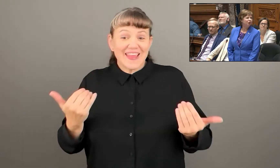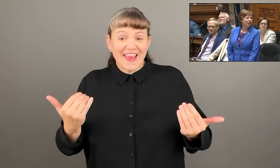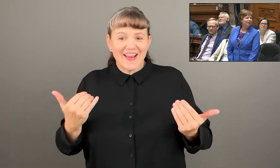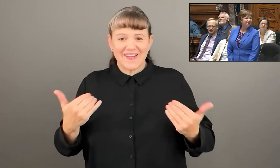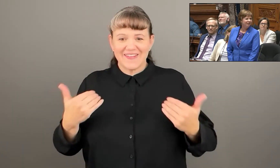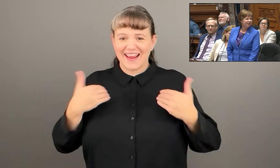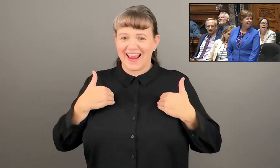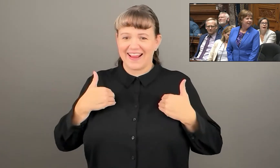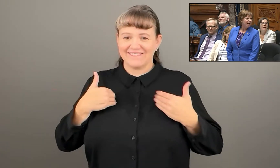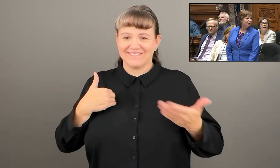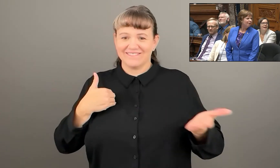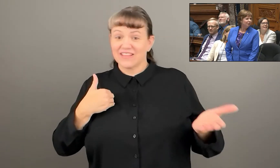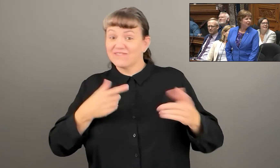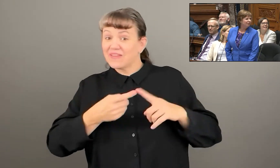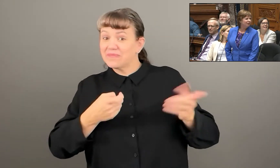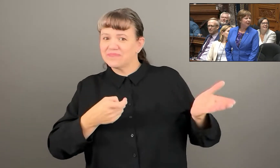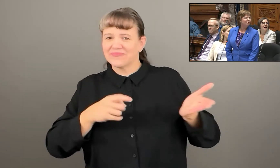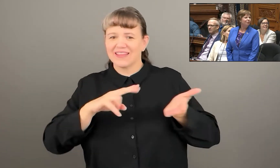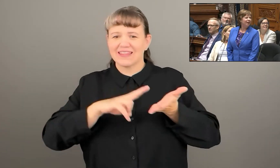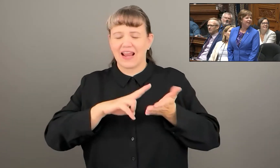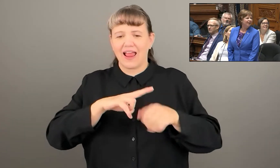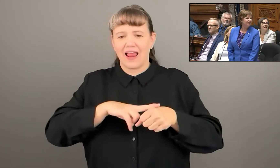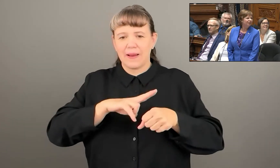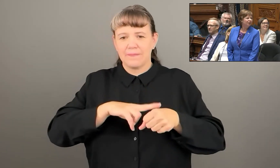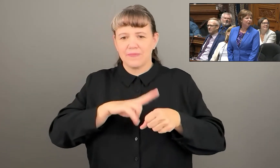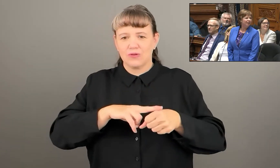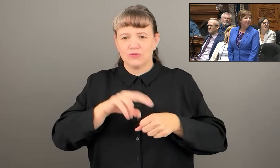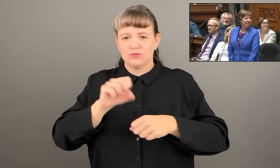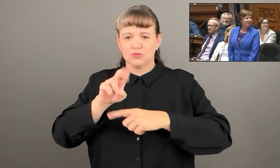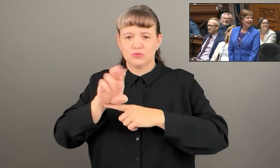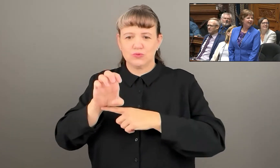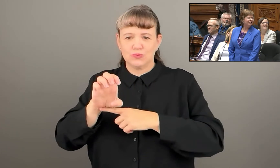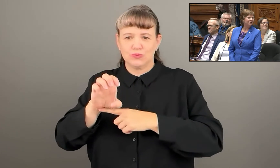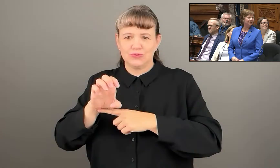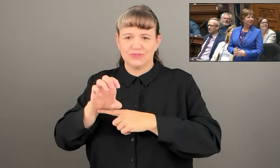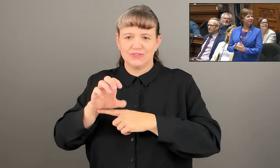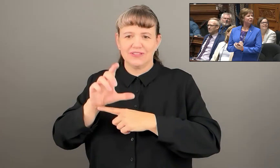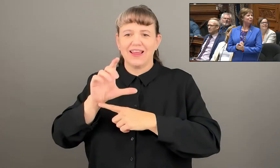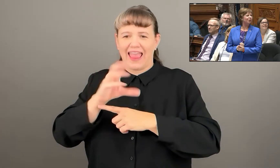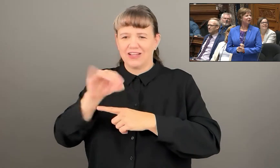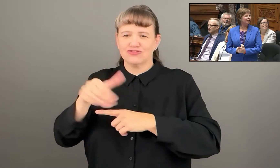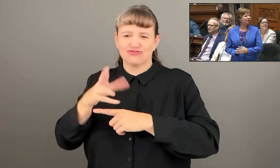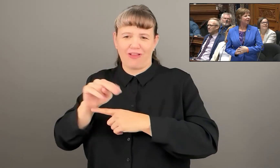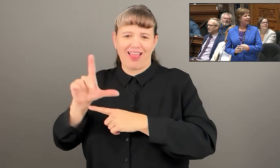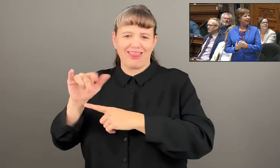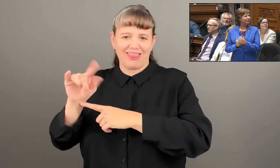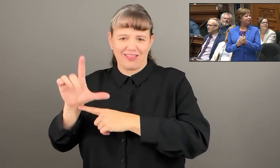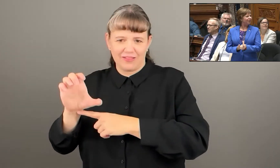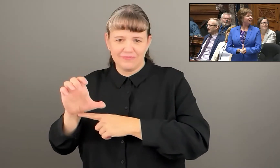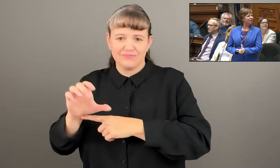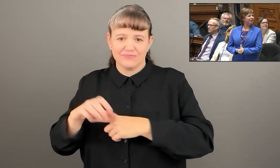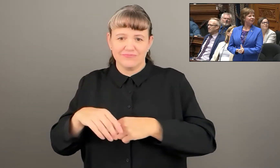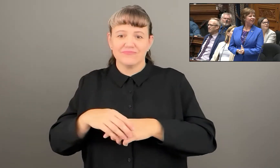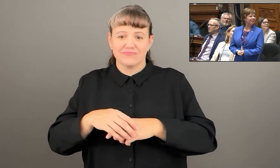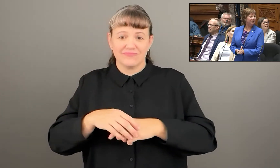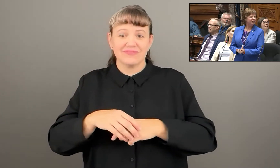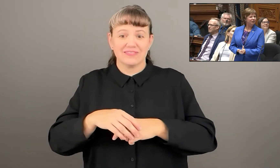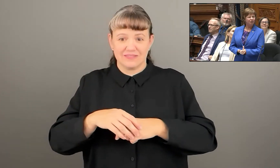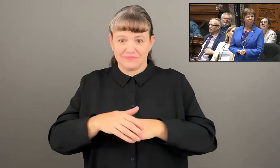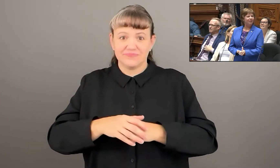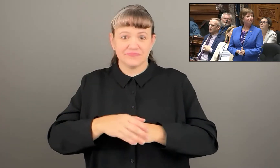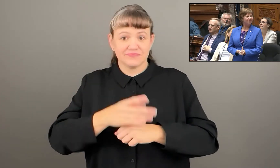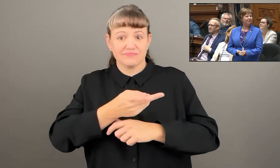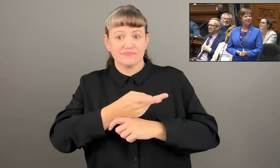Sue and John Little. Members on this side will recognize John Little as a steel worker, as a volunteer at